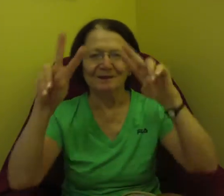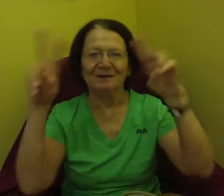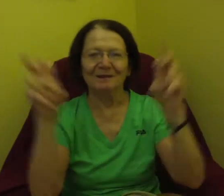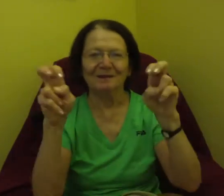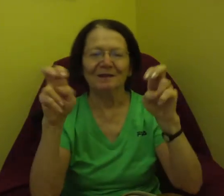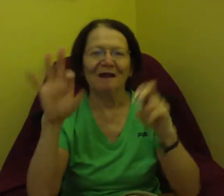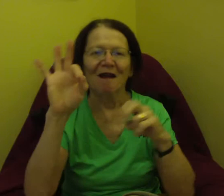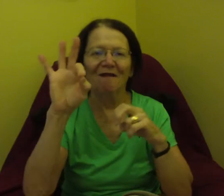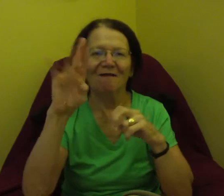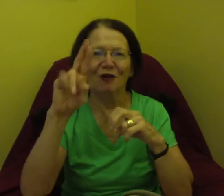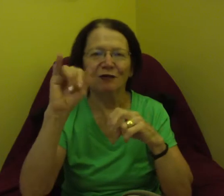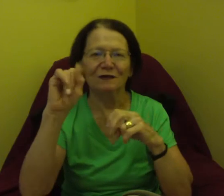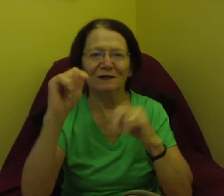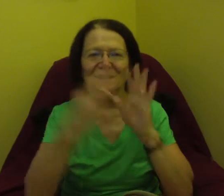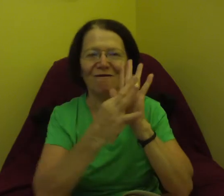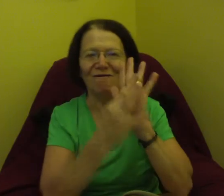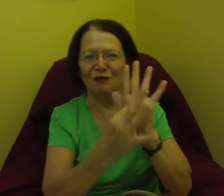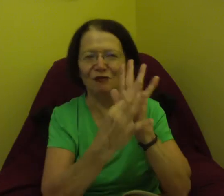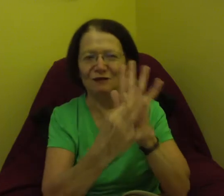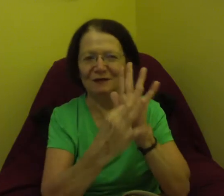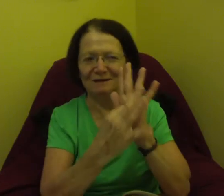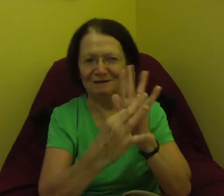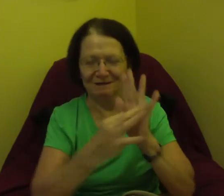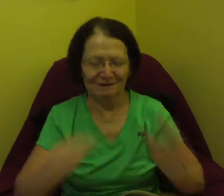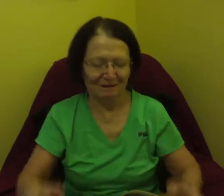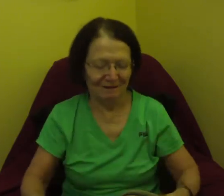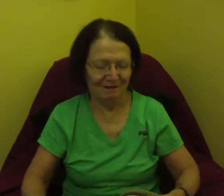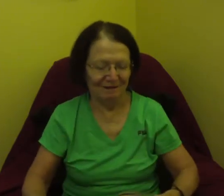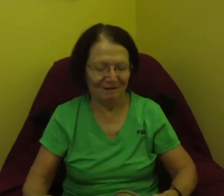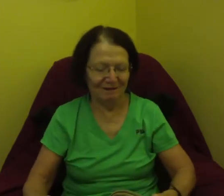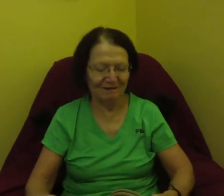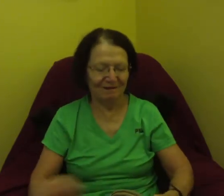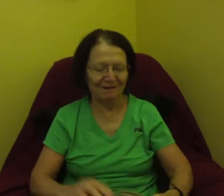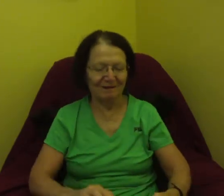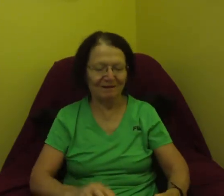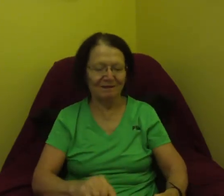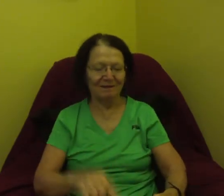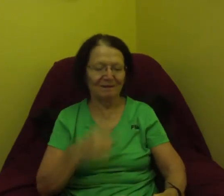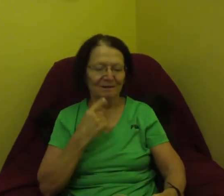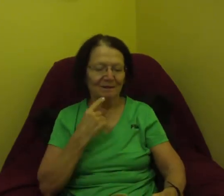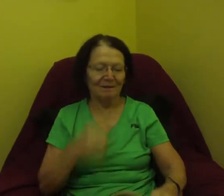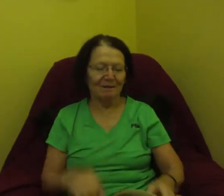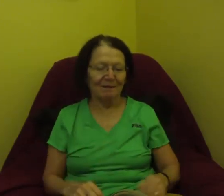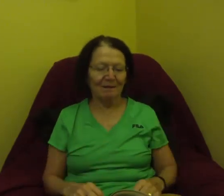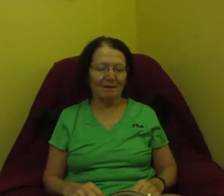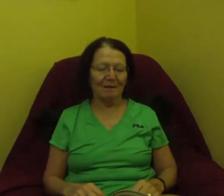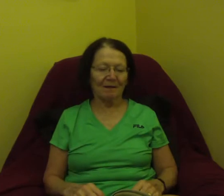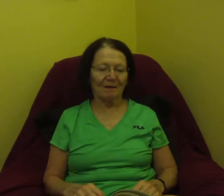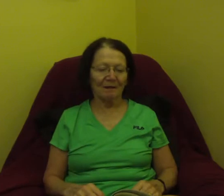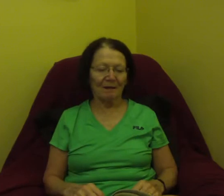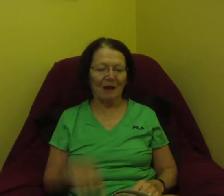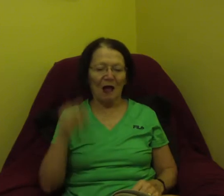I Great job, job.